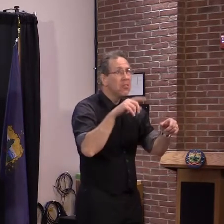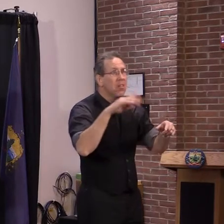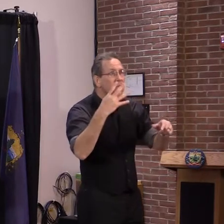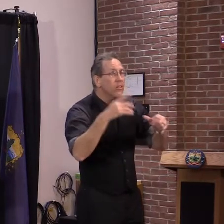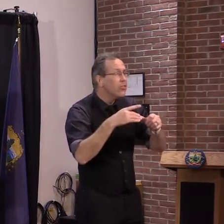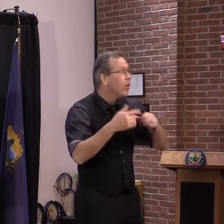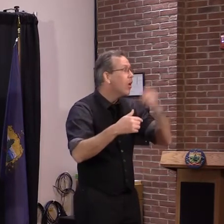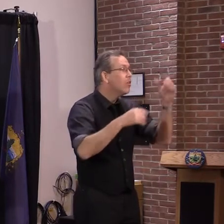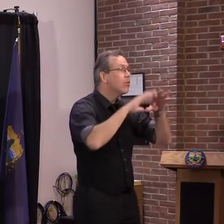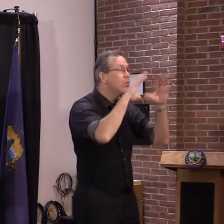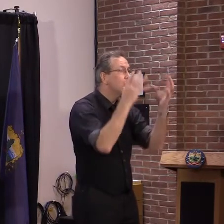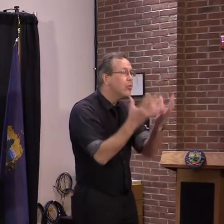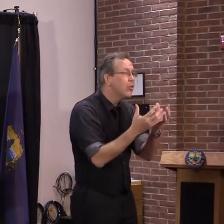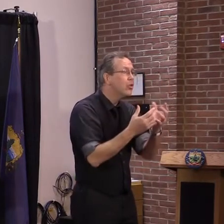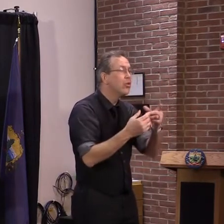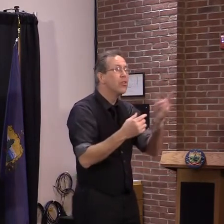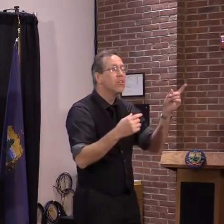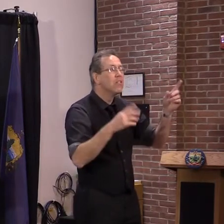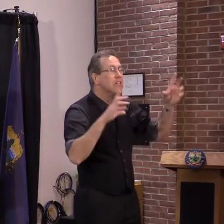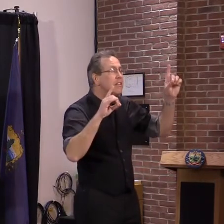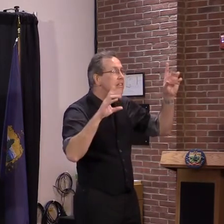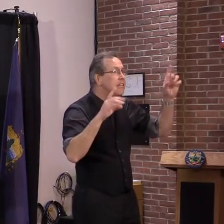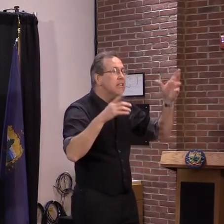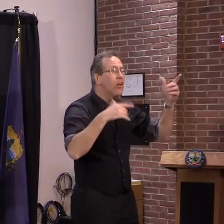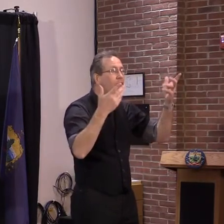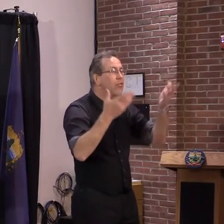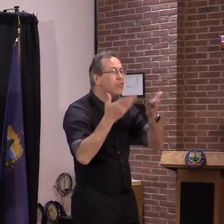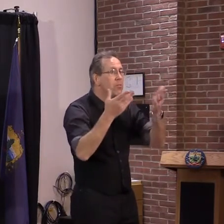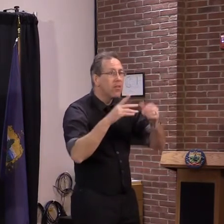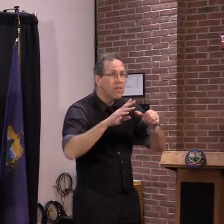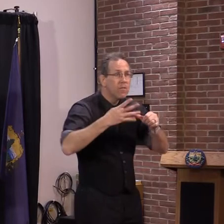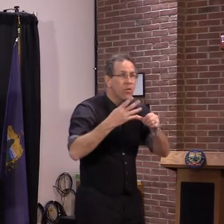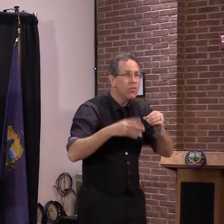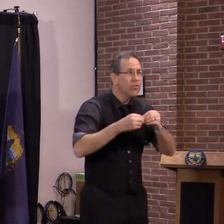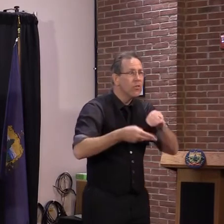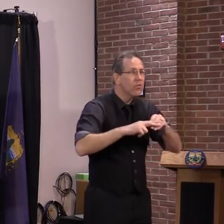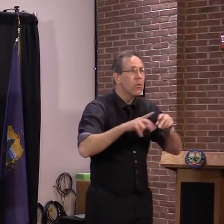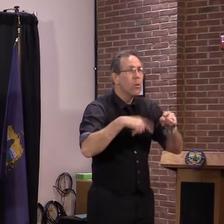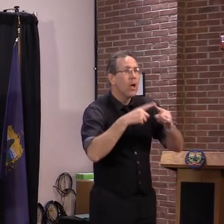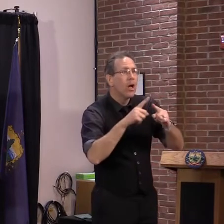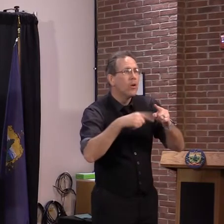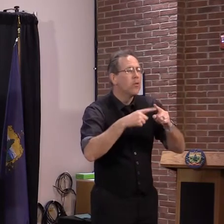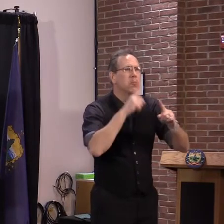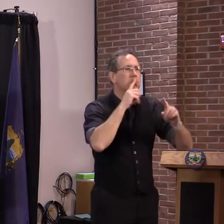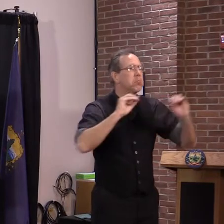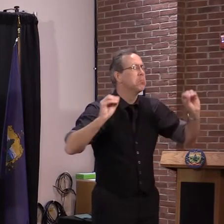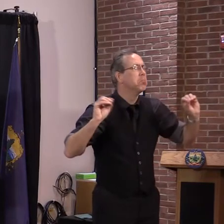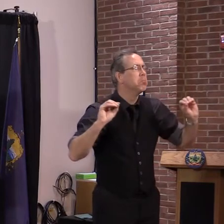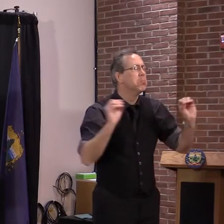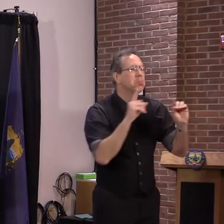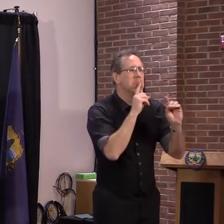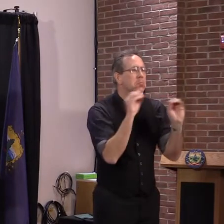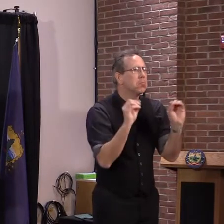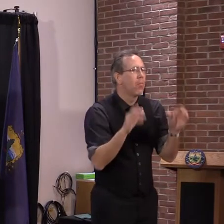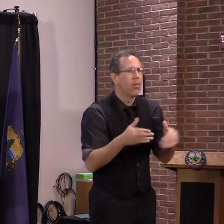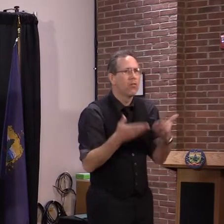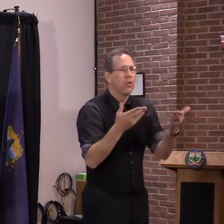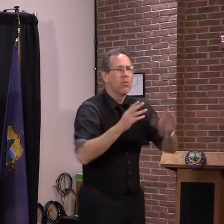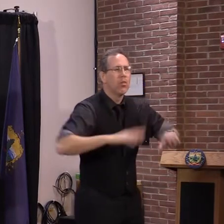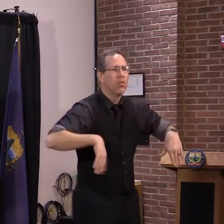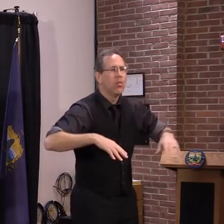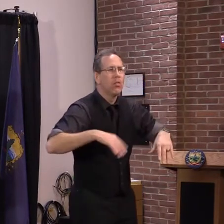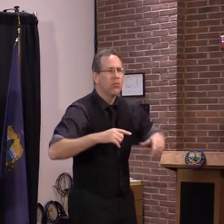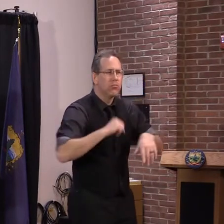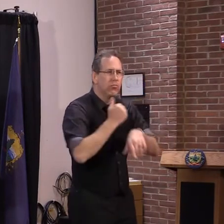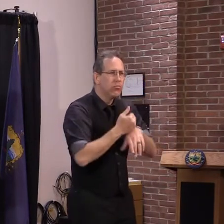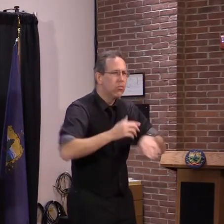regarding vaccination schedules, like the Advisory Council on Immunization Practice or the CDC or FDA, have actually weighed